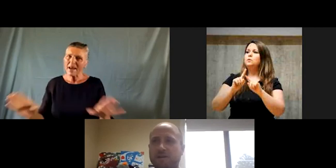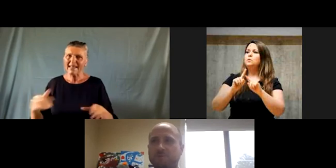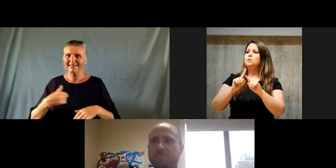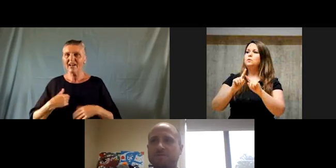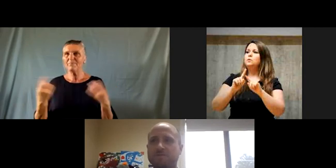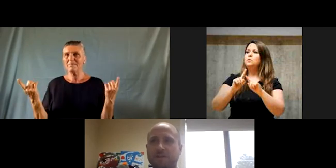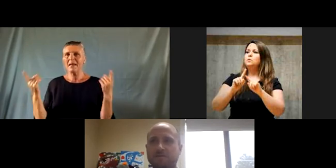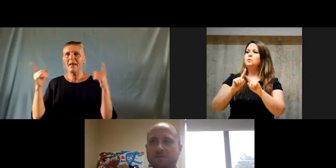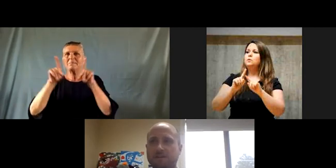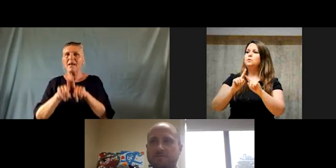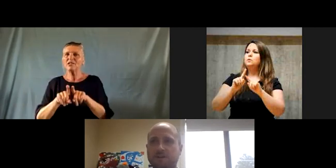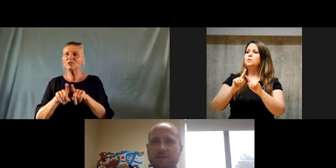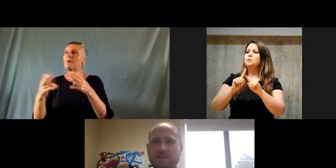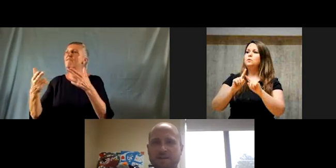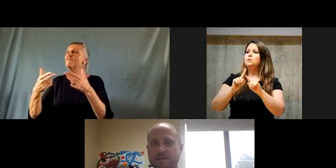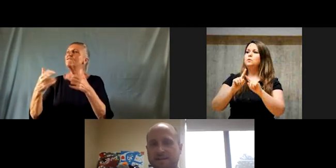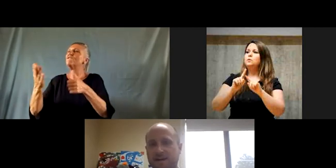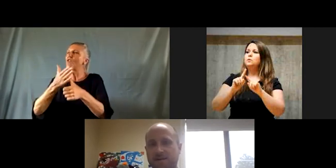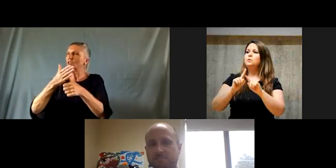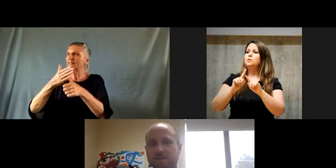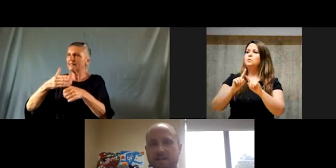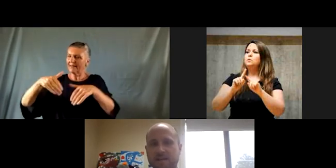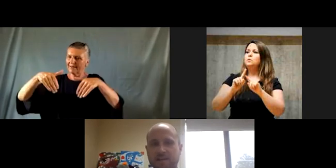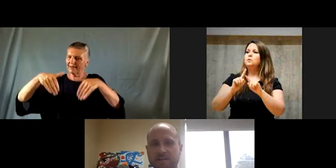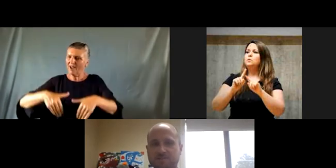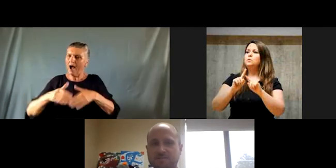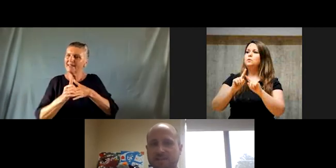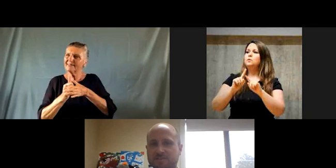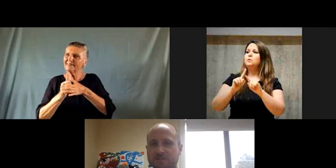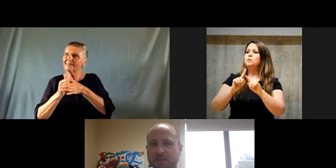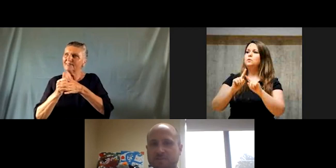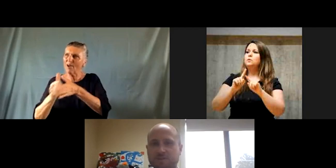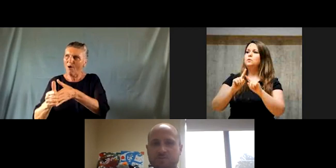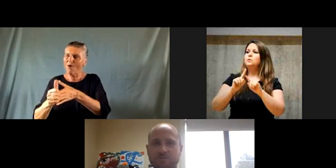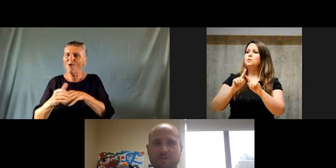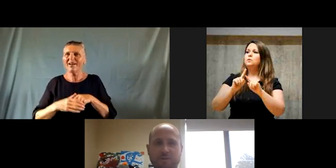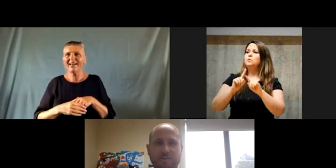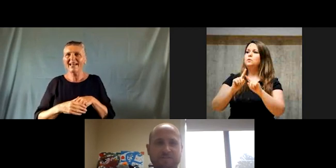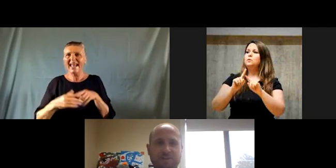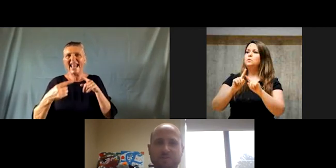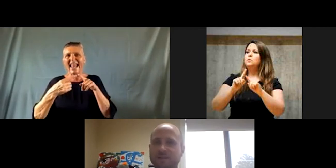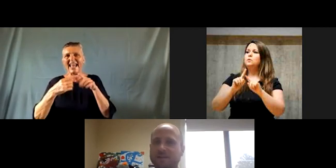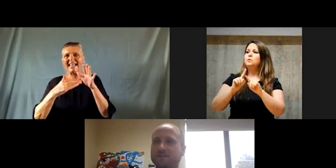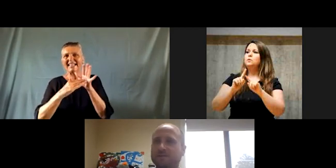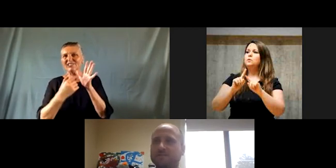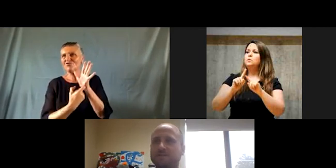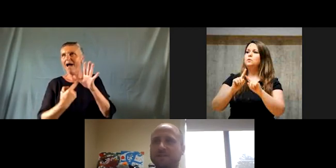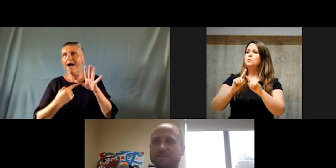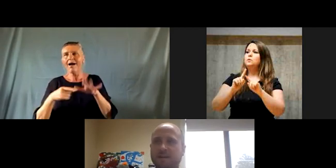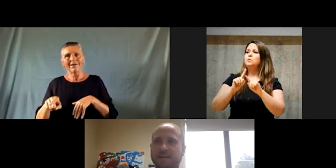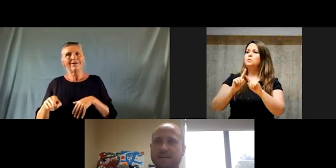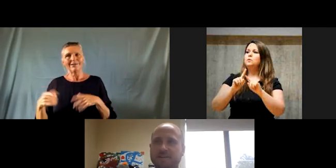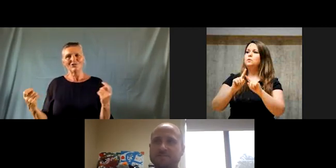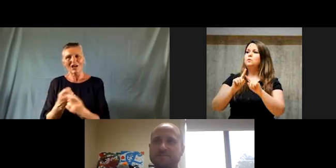with my first guide dog, Ezra. He has changed my story, but I've very quickly learnt